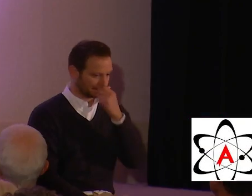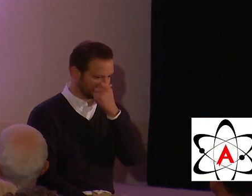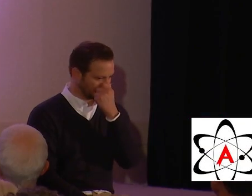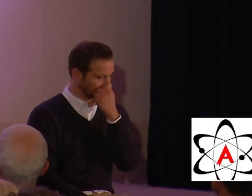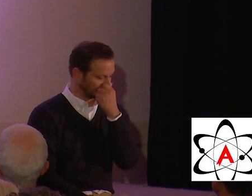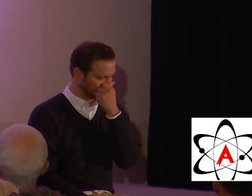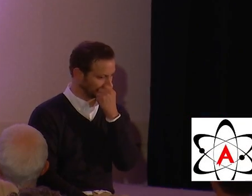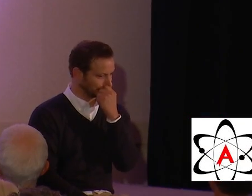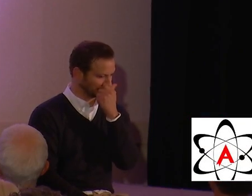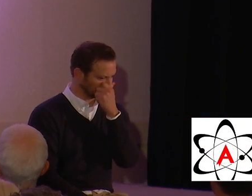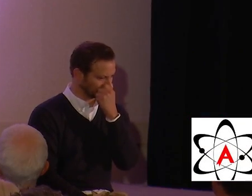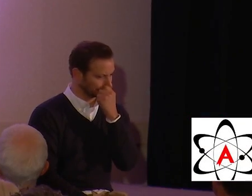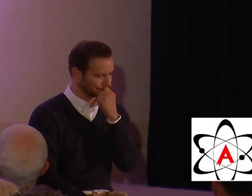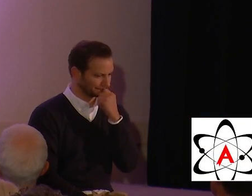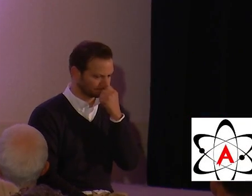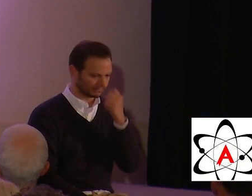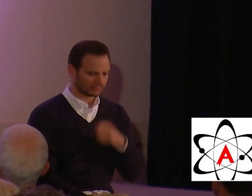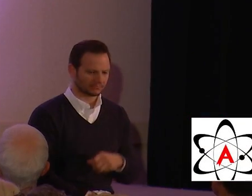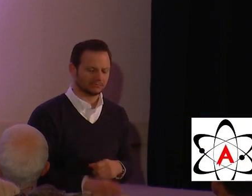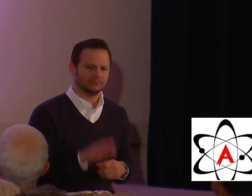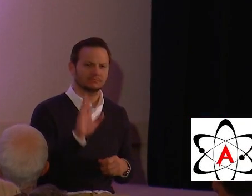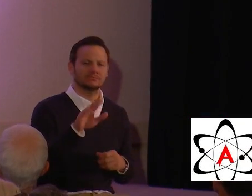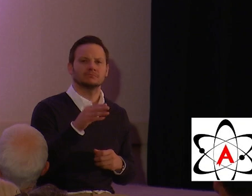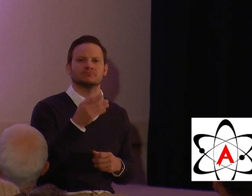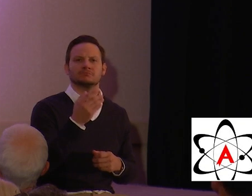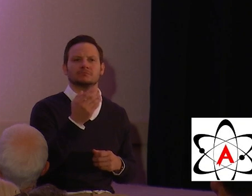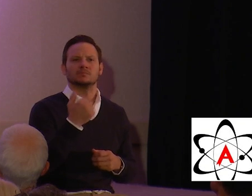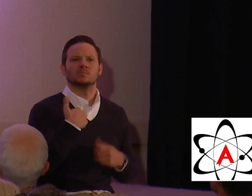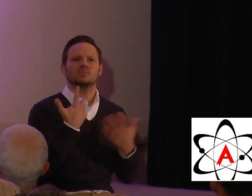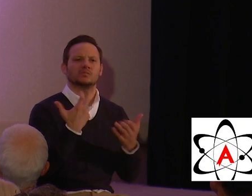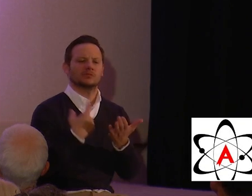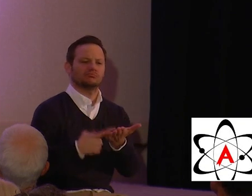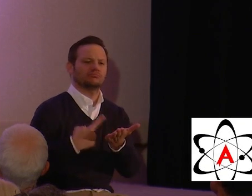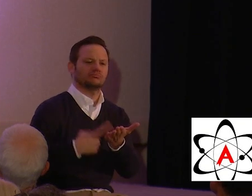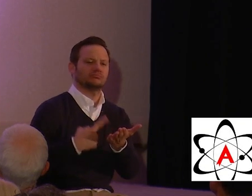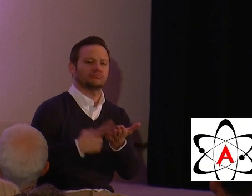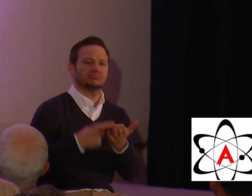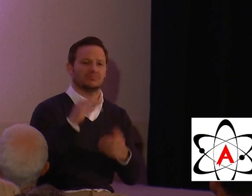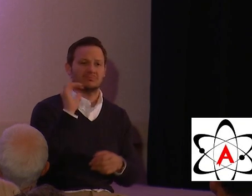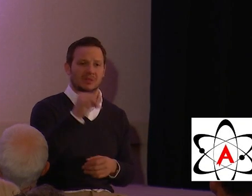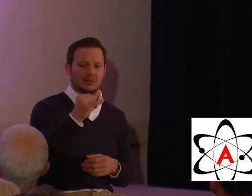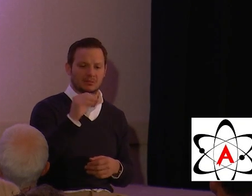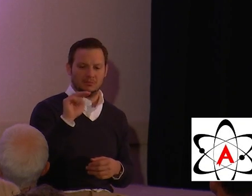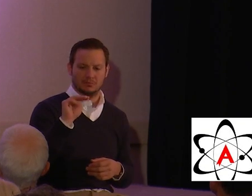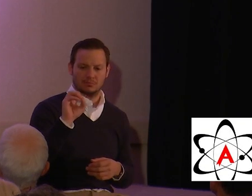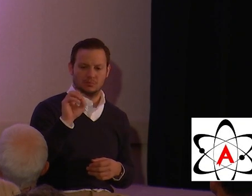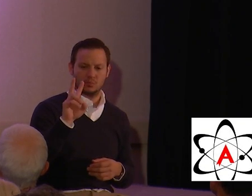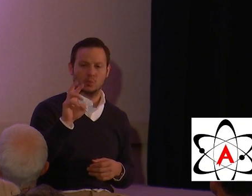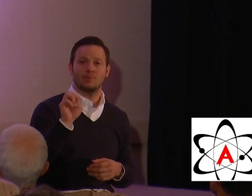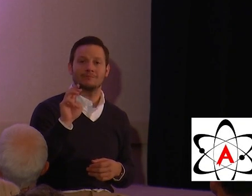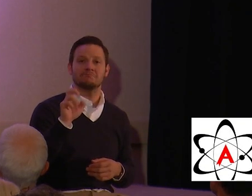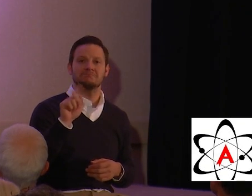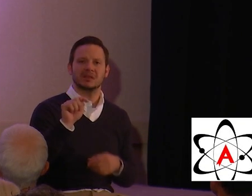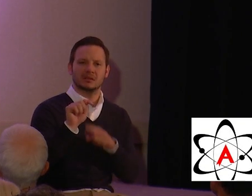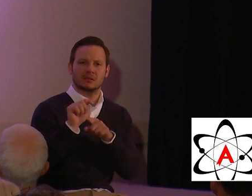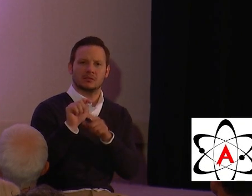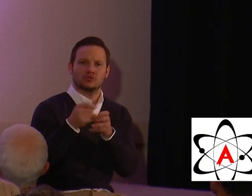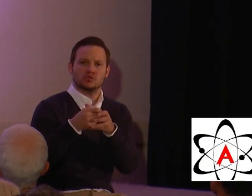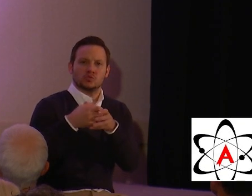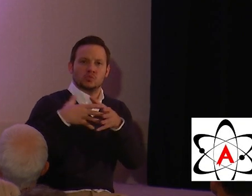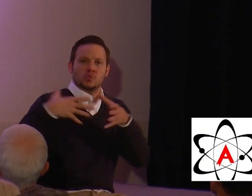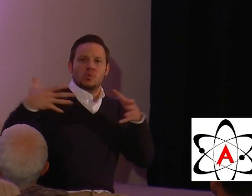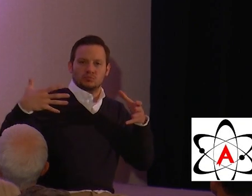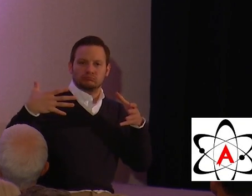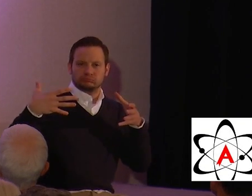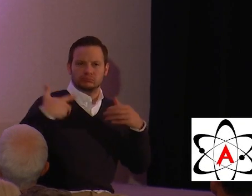Now, I want to talk a little bit about how the movement is expanding. And I want to show it to you